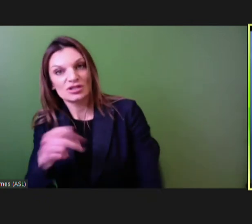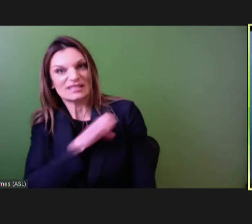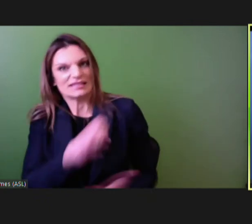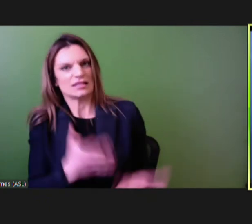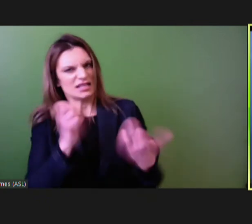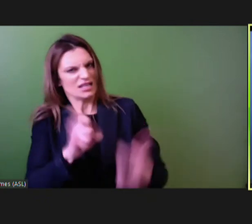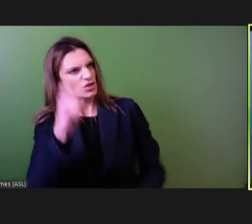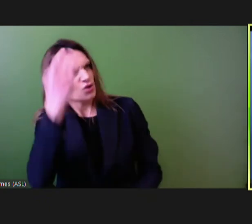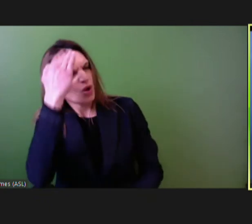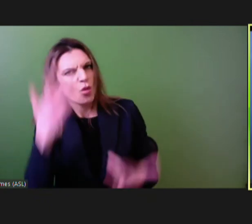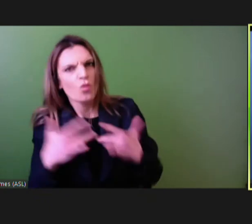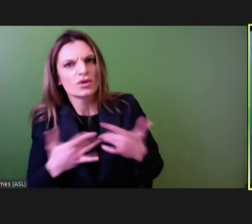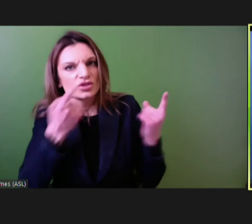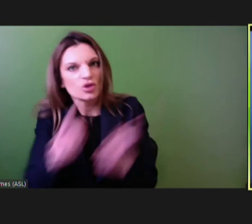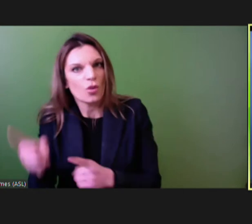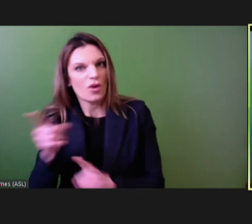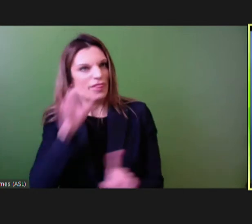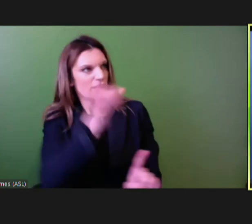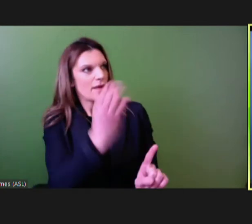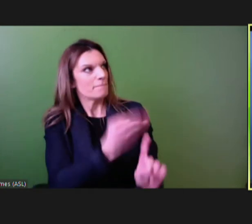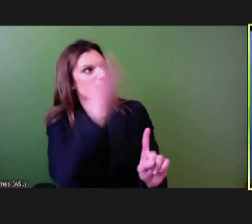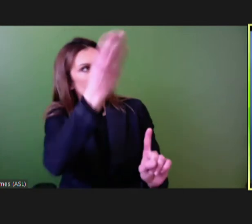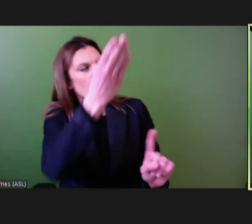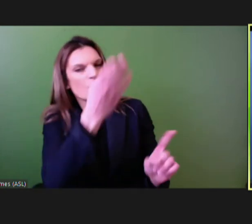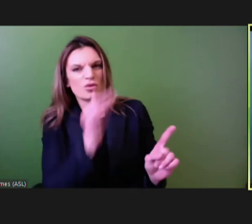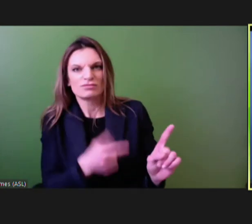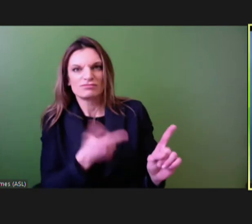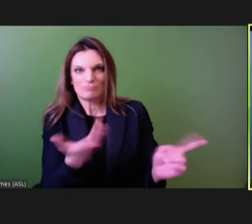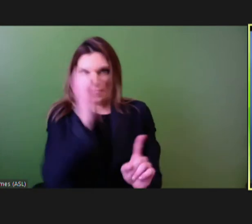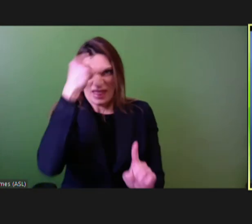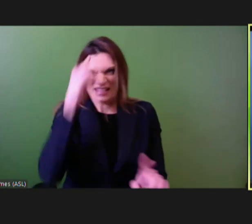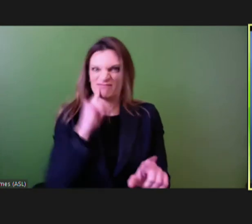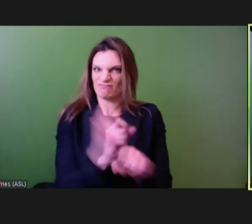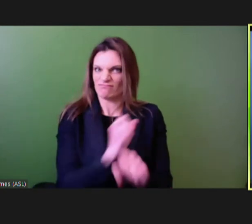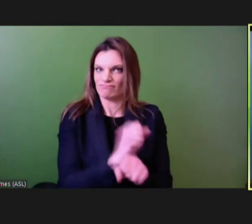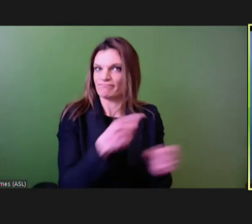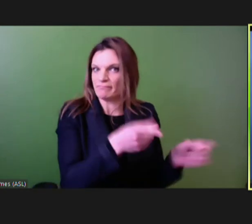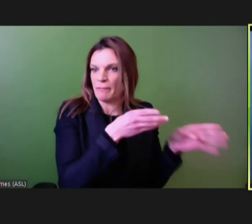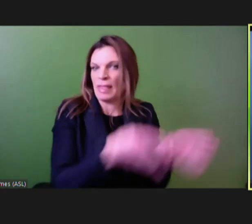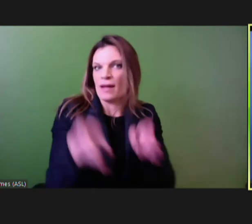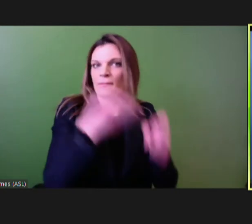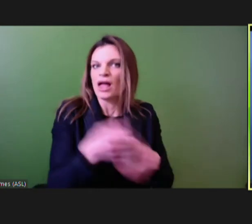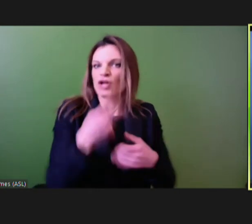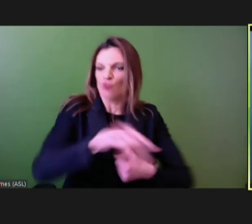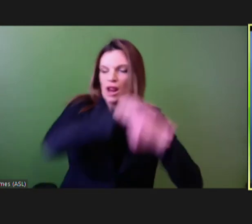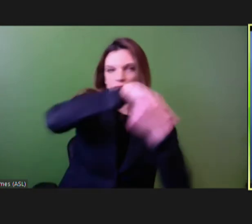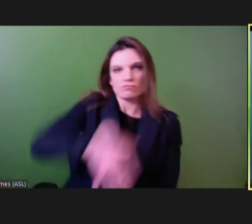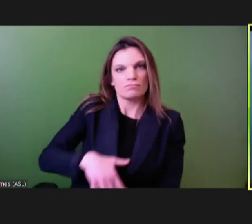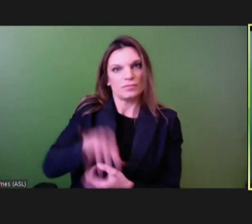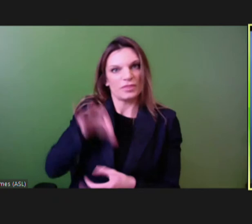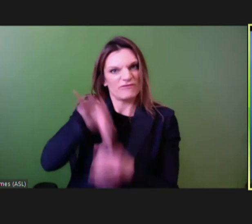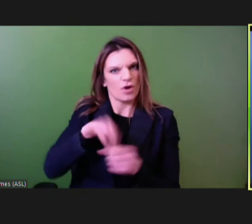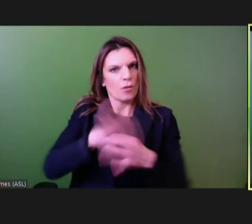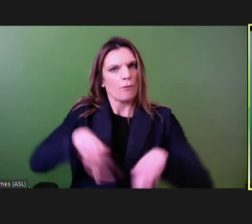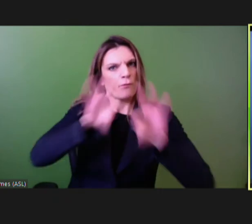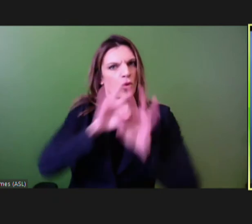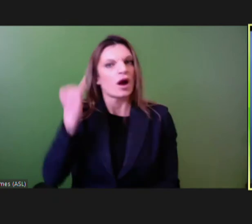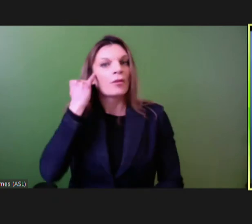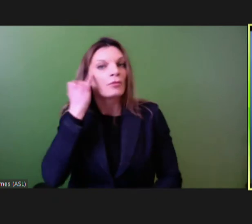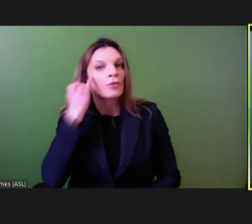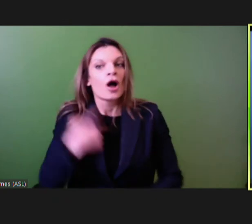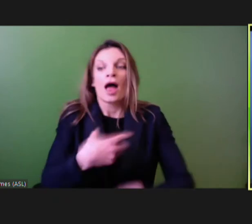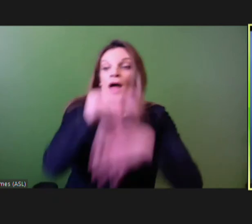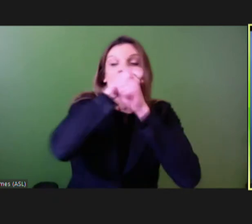right now, knows what's been proposed in Lansing, knows that as they hear about these voter suppression efforts happening in other states as well, they've come to